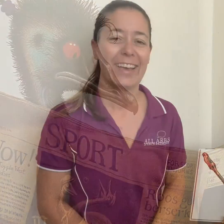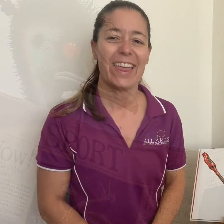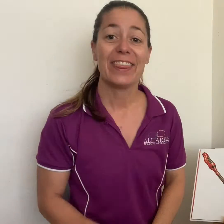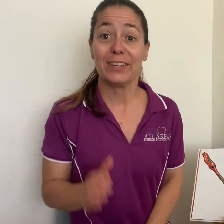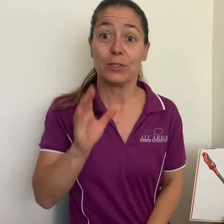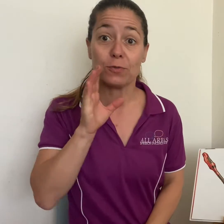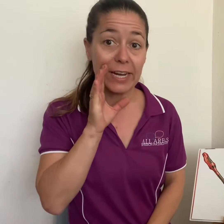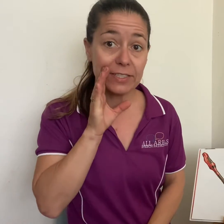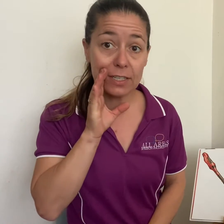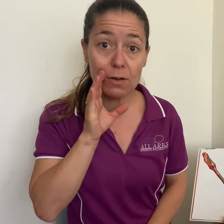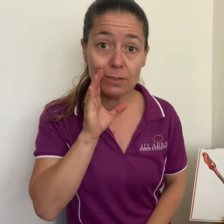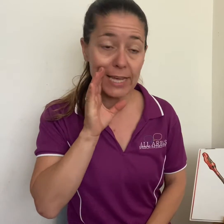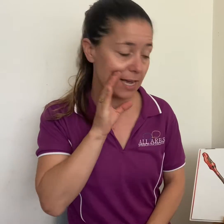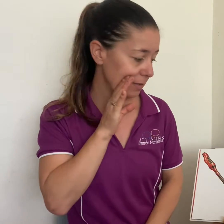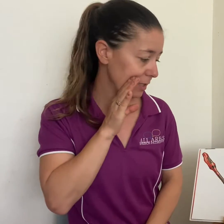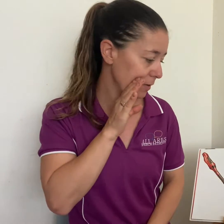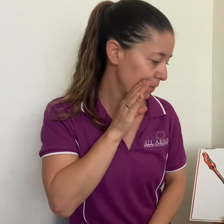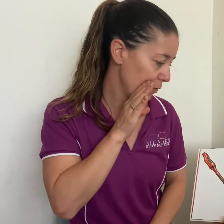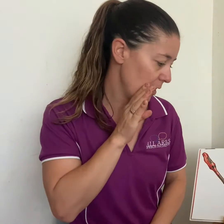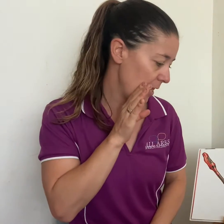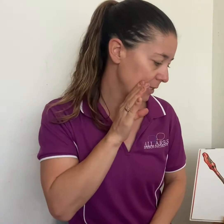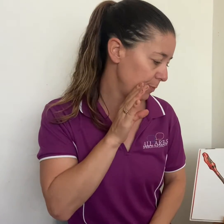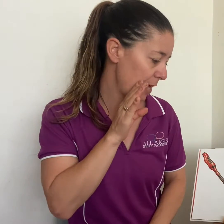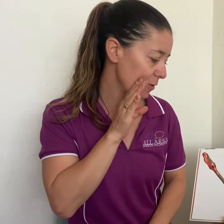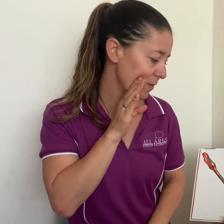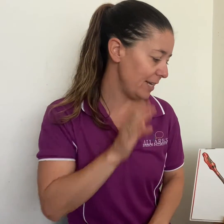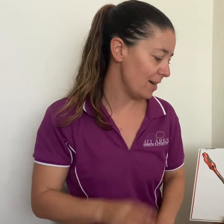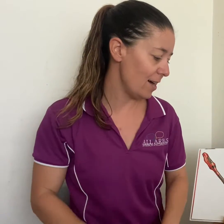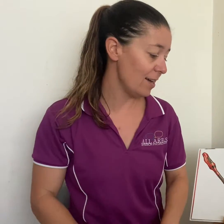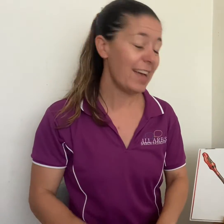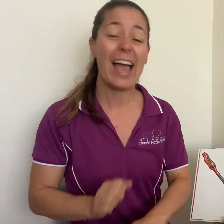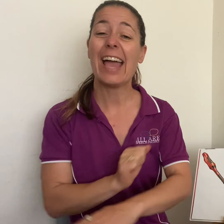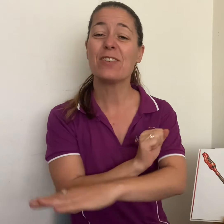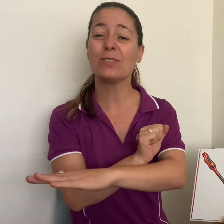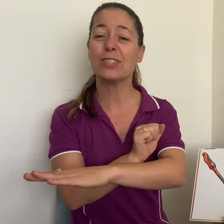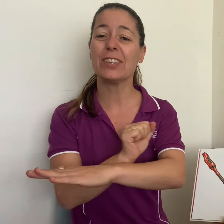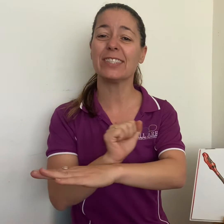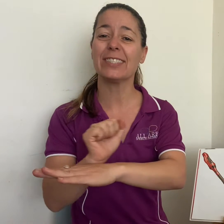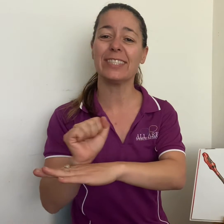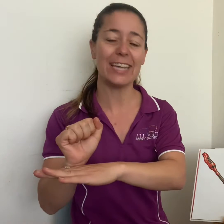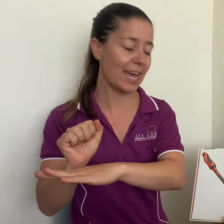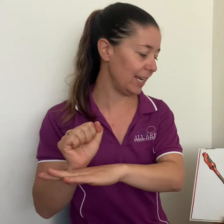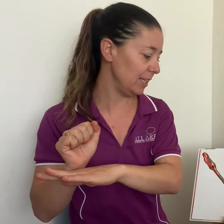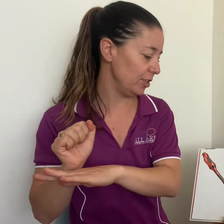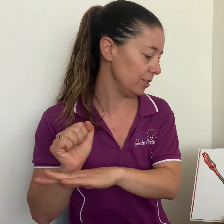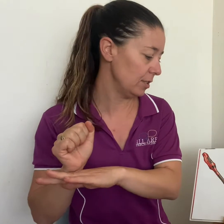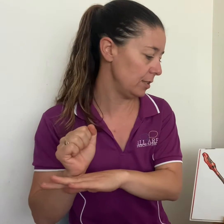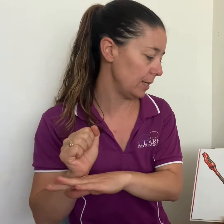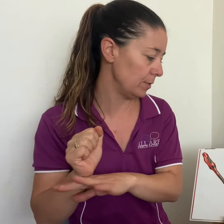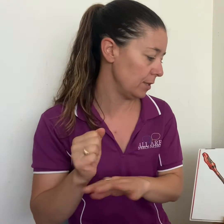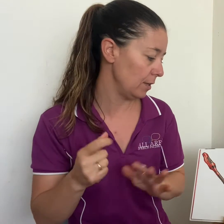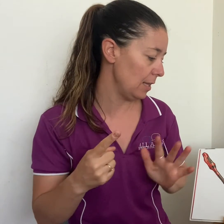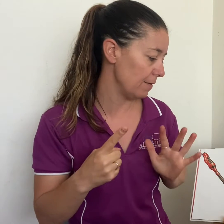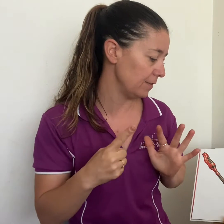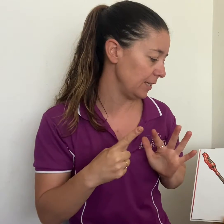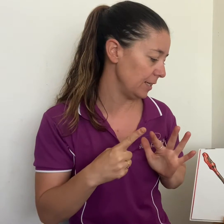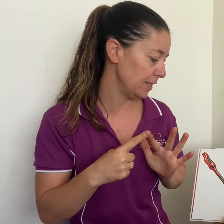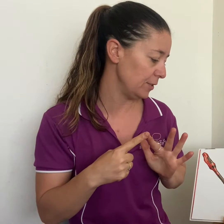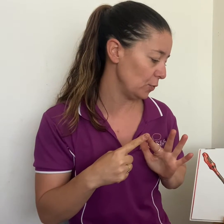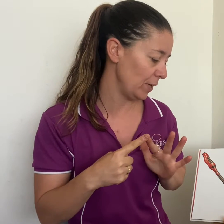The director called out for the next ballerina, and onto the stage stepped the lovely